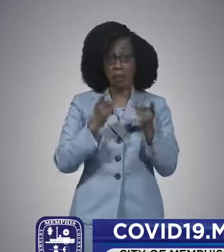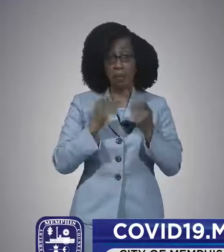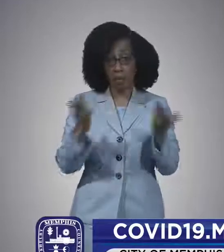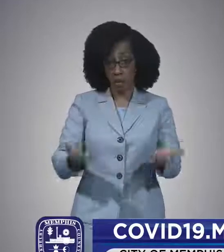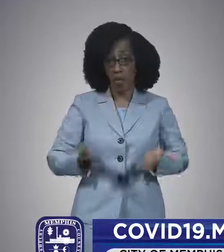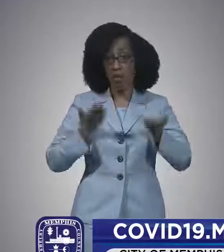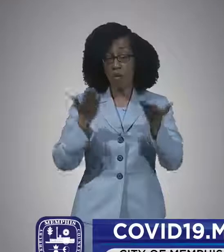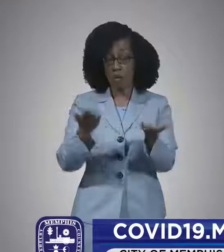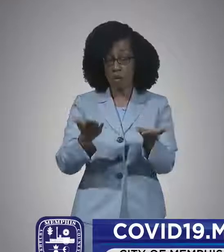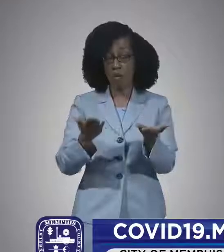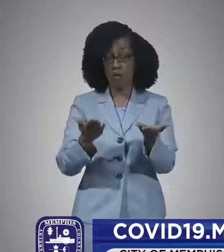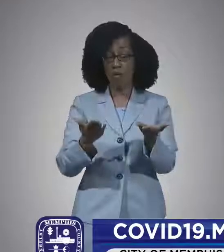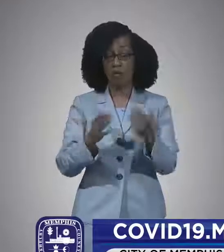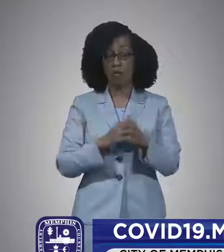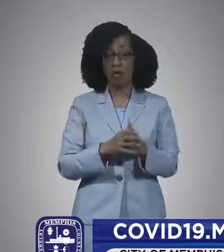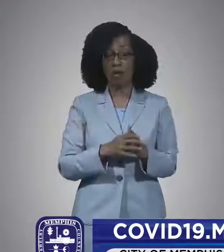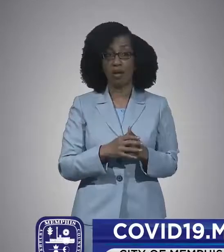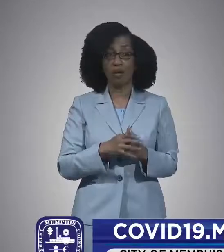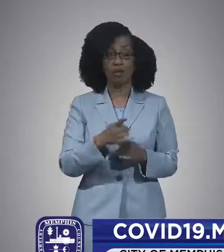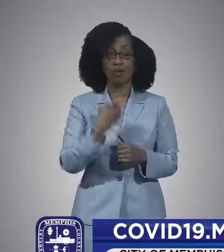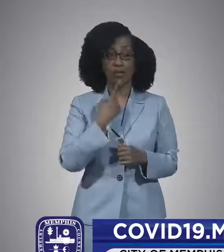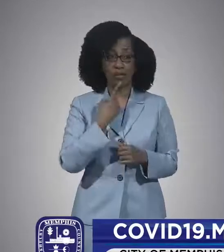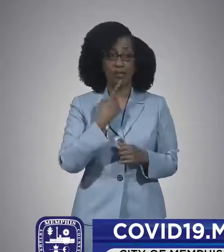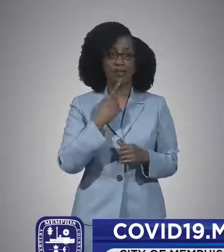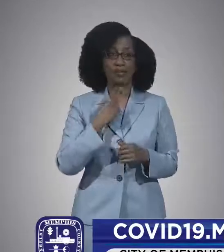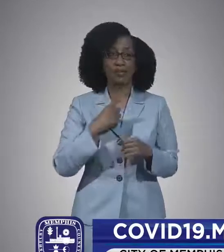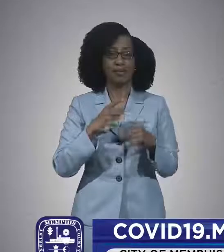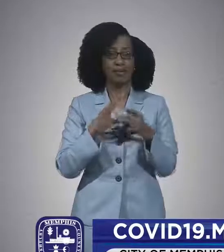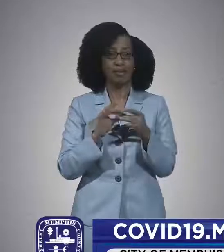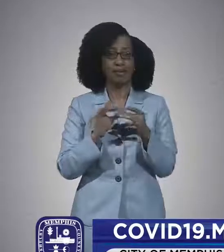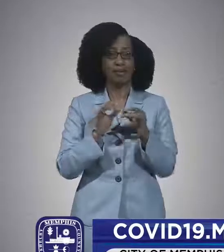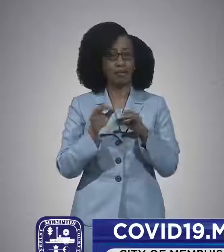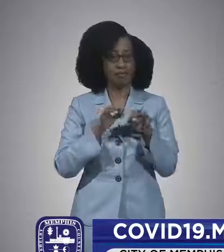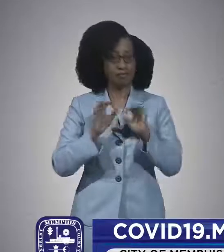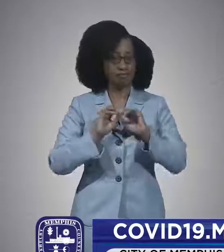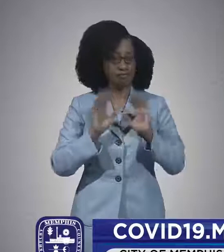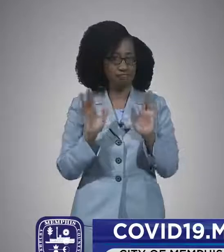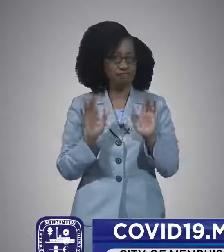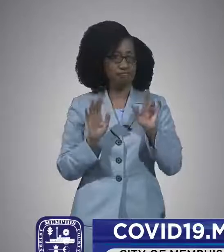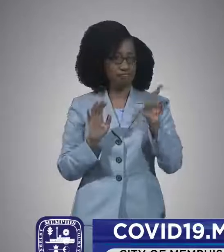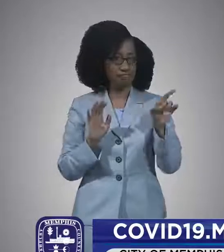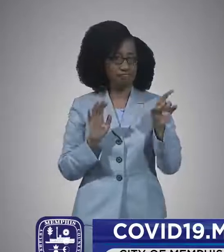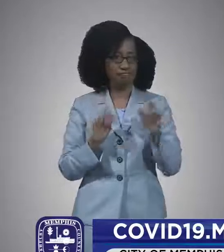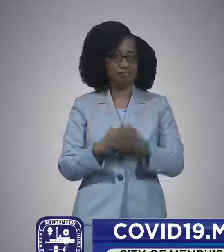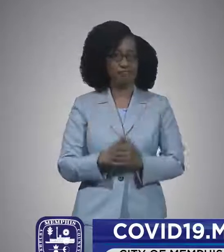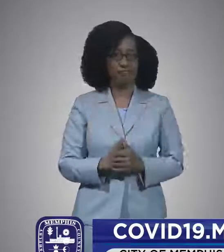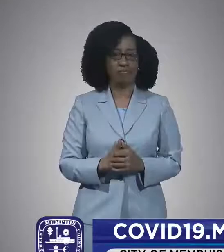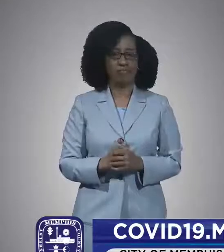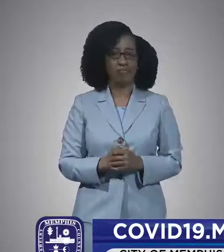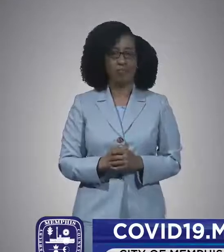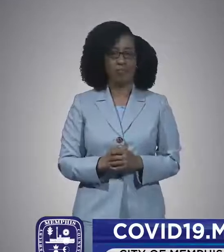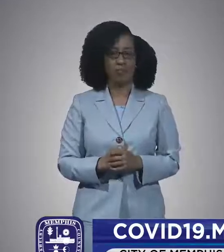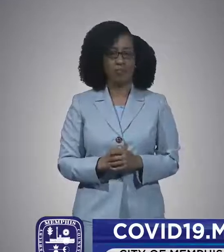those conditions. And you said it very well, and it bears repeating. So, Dr. Taylor, do you want to talk about